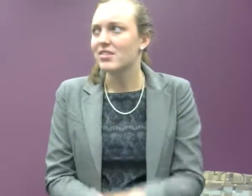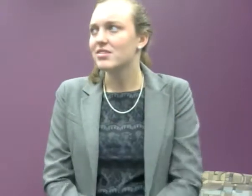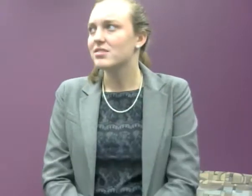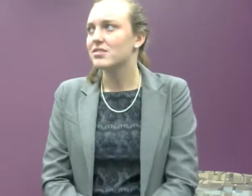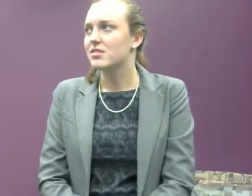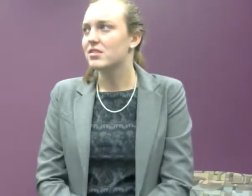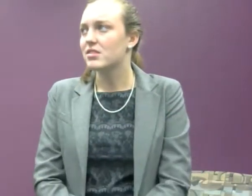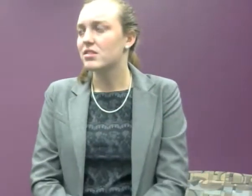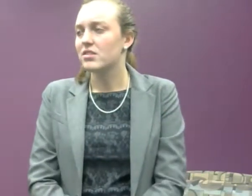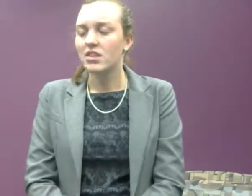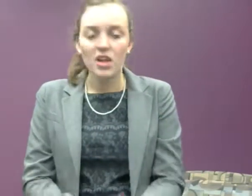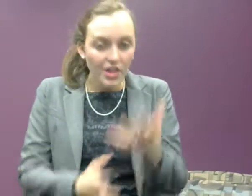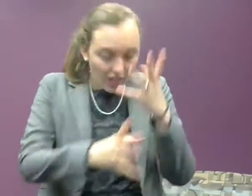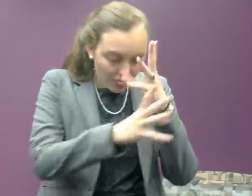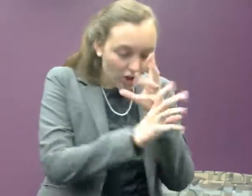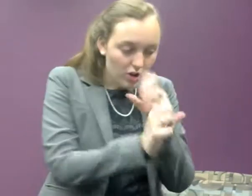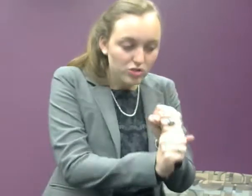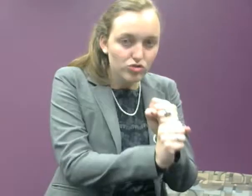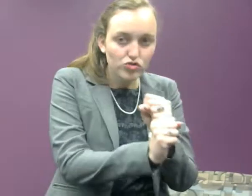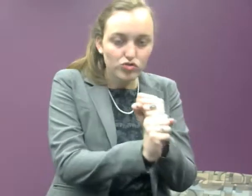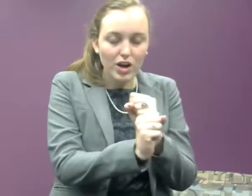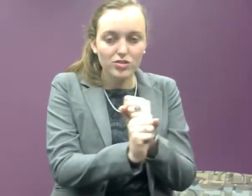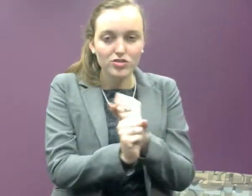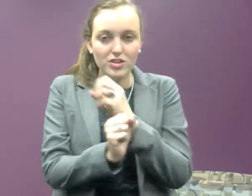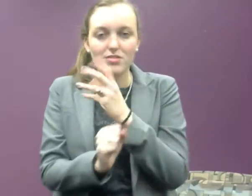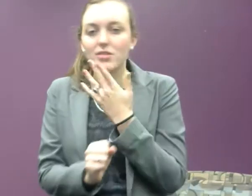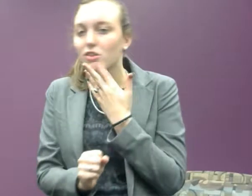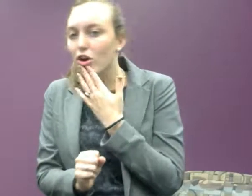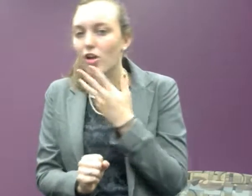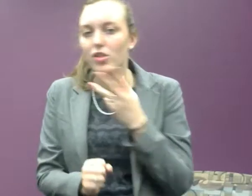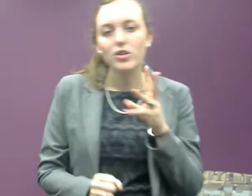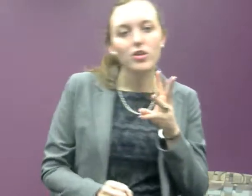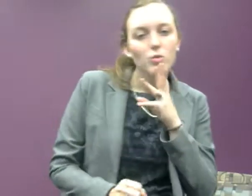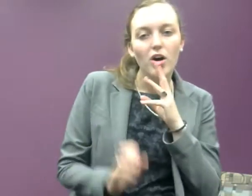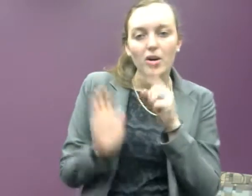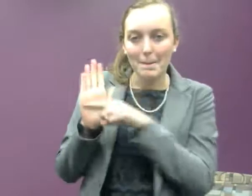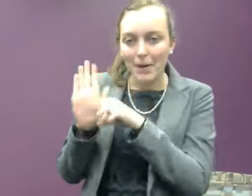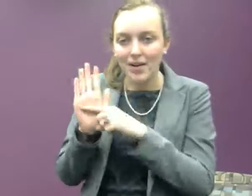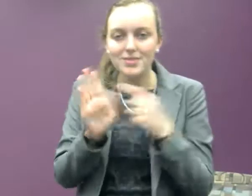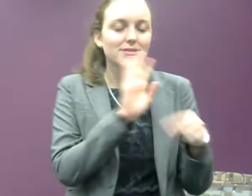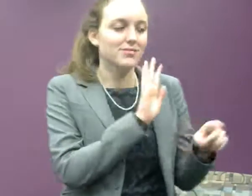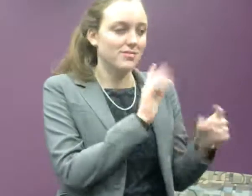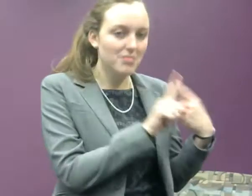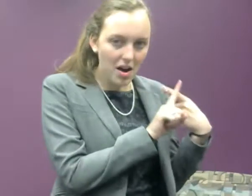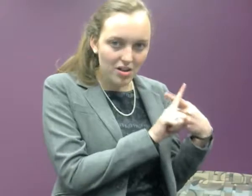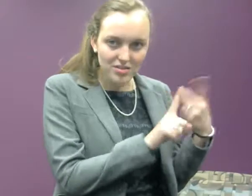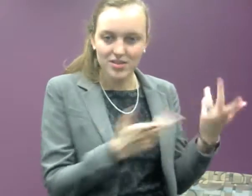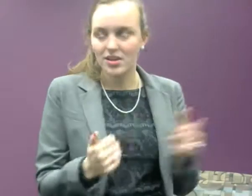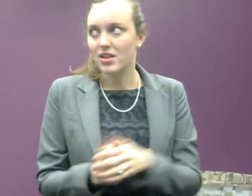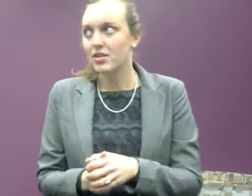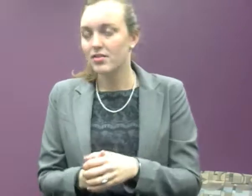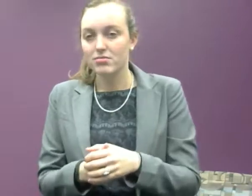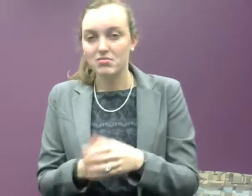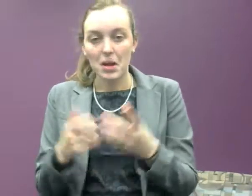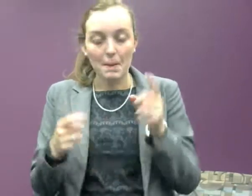The interaction between the dye molecules and the water, the positive and the negative. So the dye molecules must be polar too. They've got a positive end and a